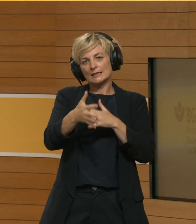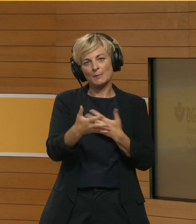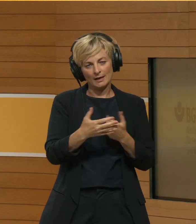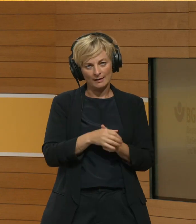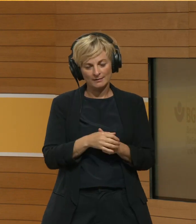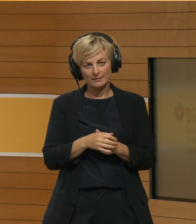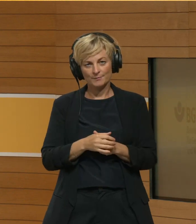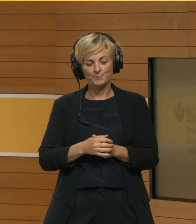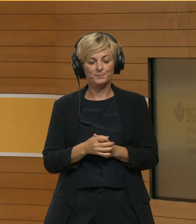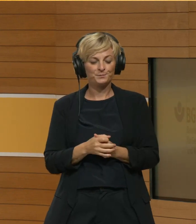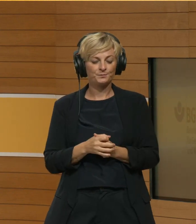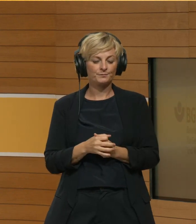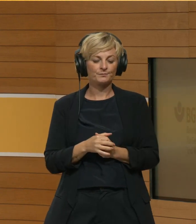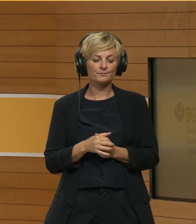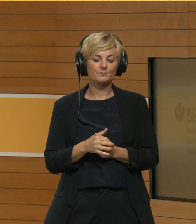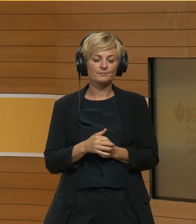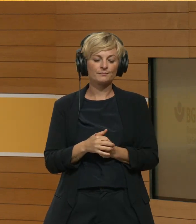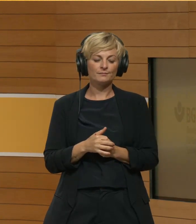the education and